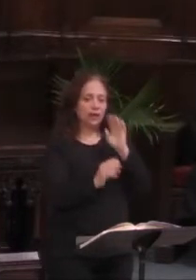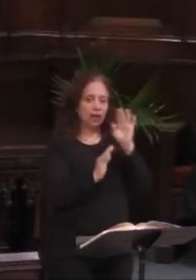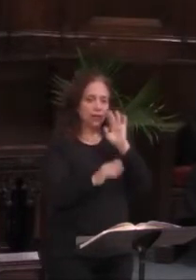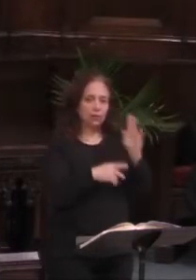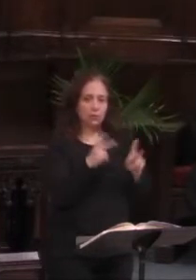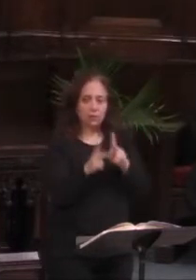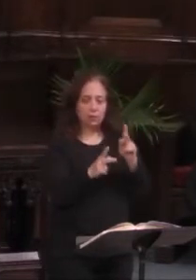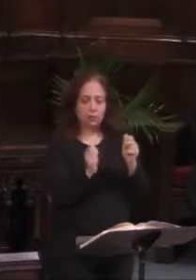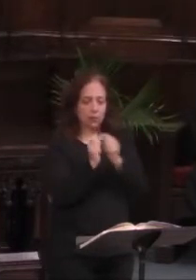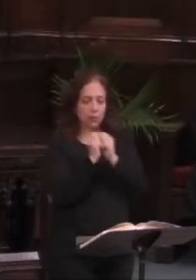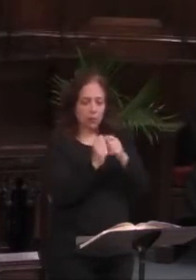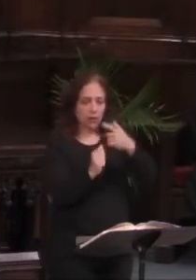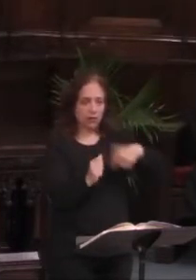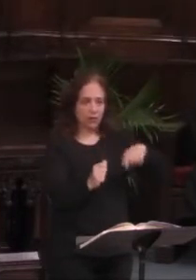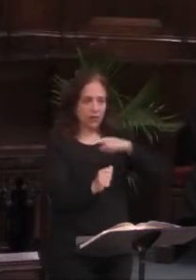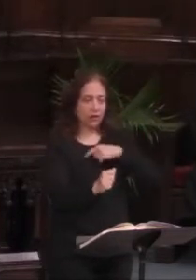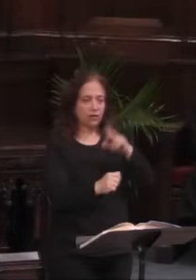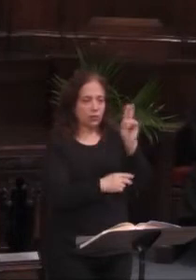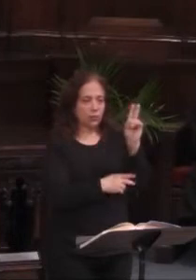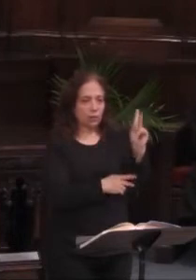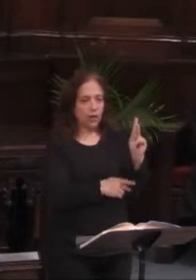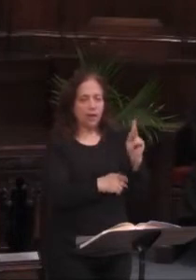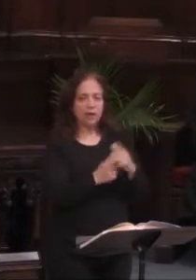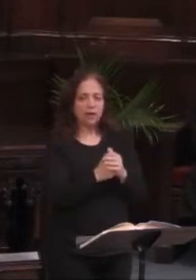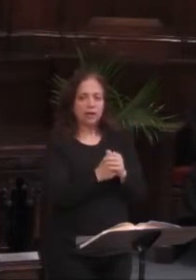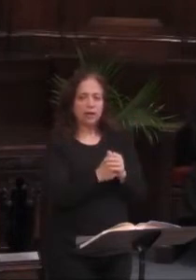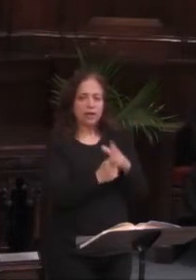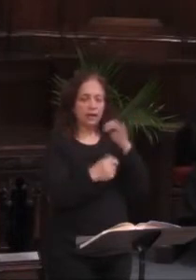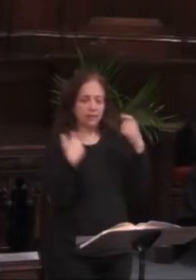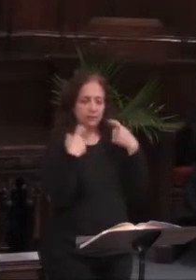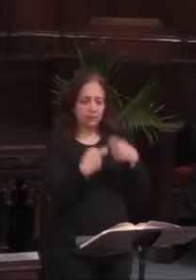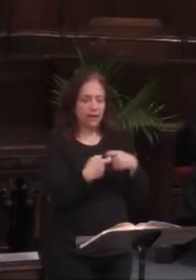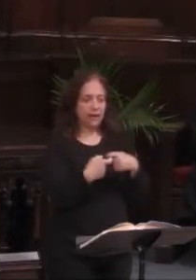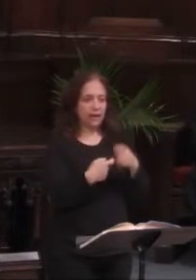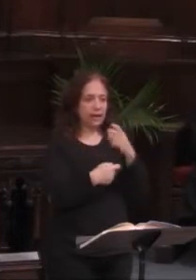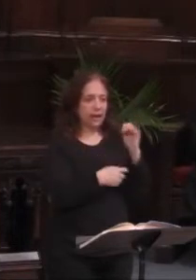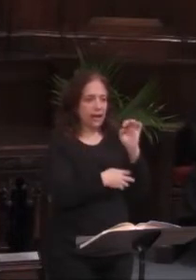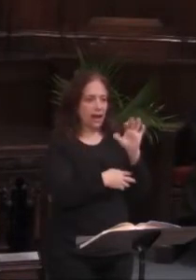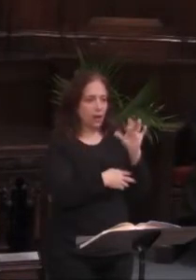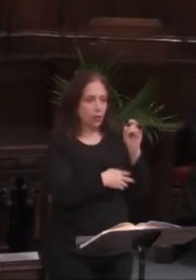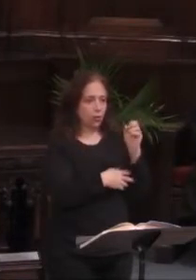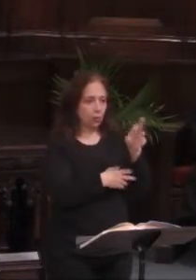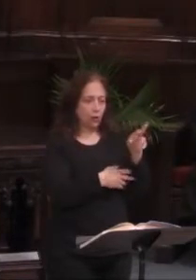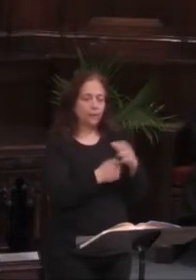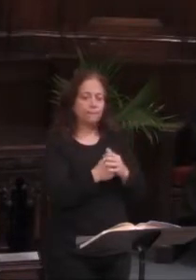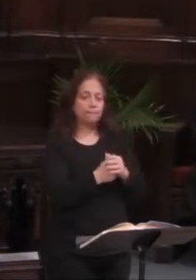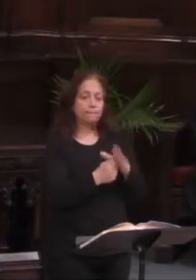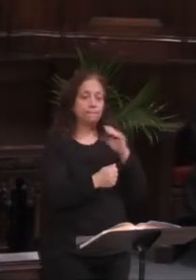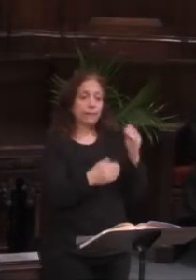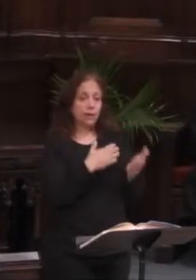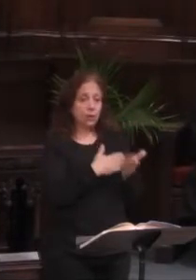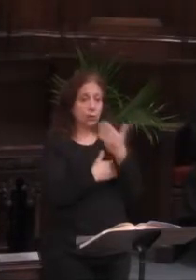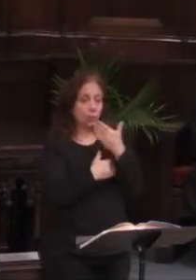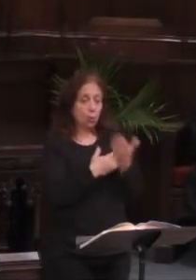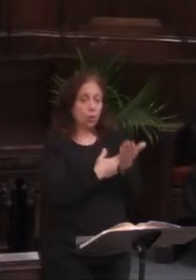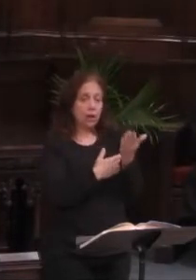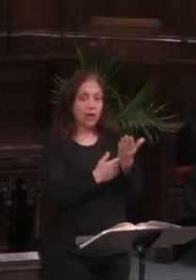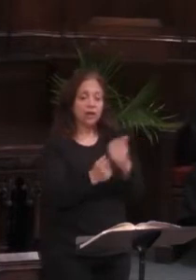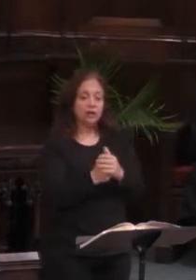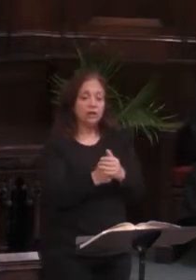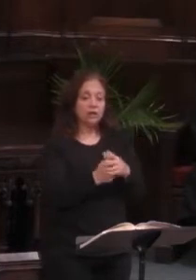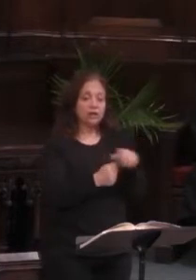are with us in the United Kingdom and in Spain and in Ecuador. And good morning to those of you